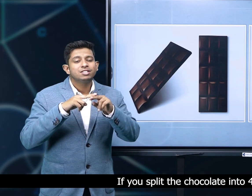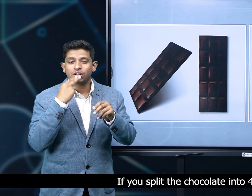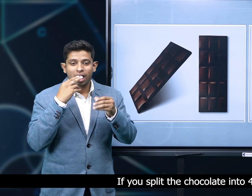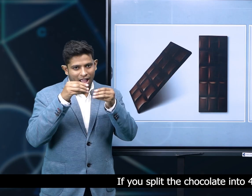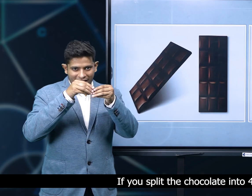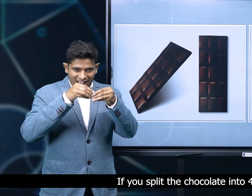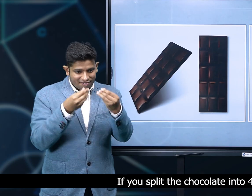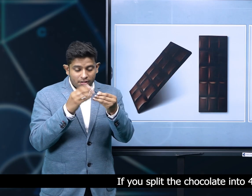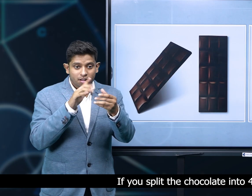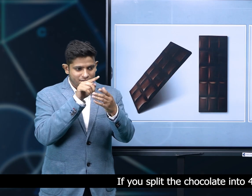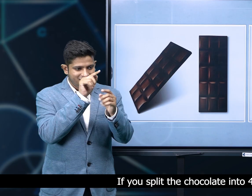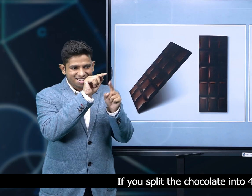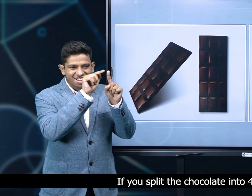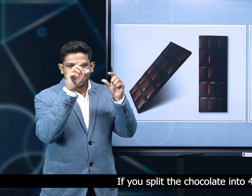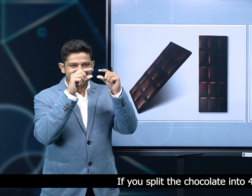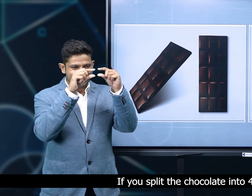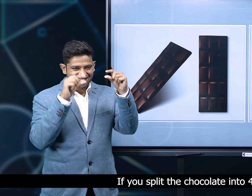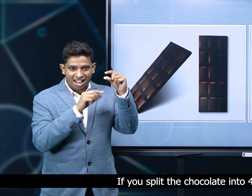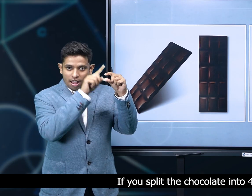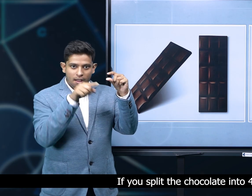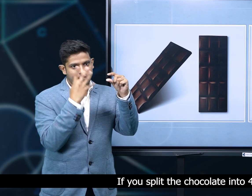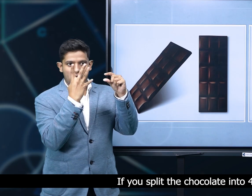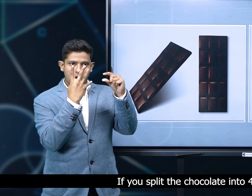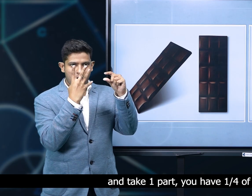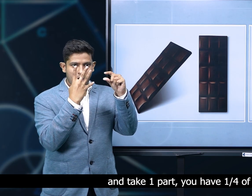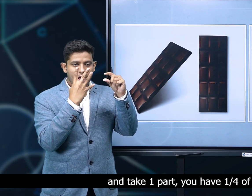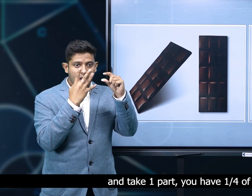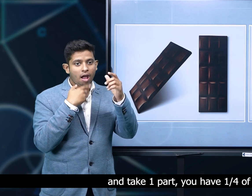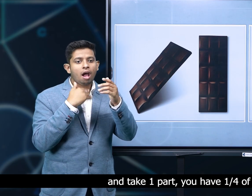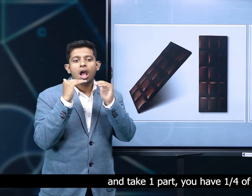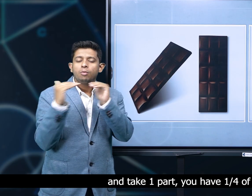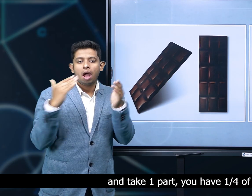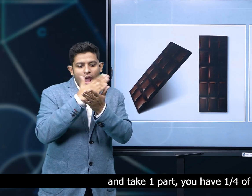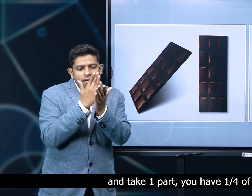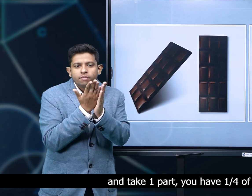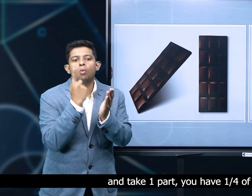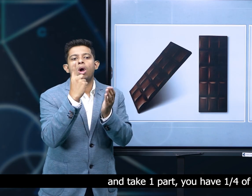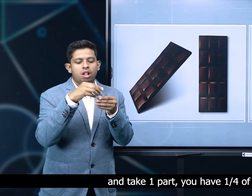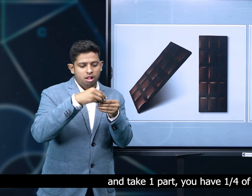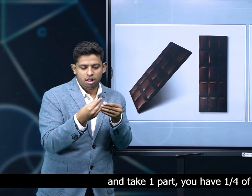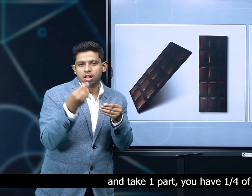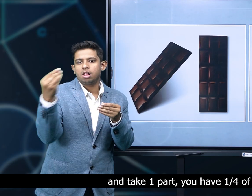If you split the chocolate into 4 equal parts and take one part, you have 1/4 of the